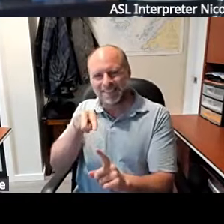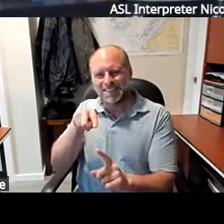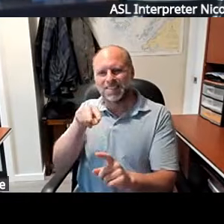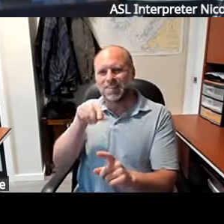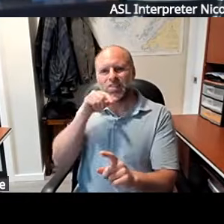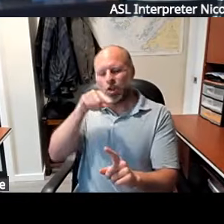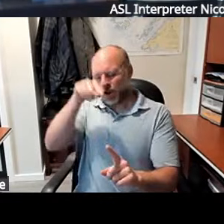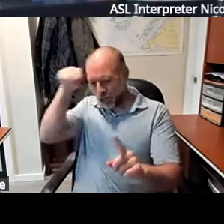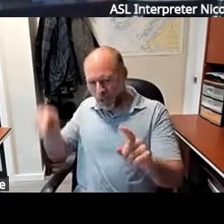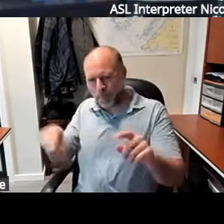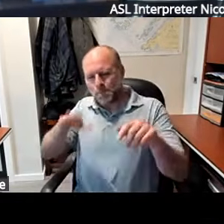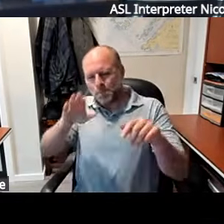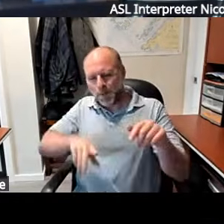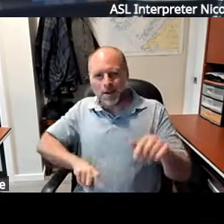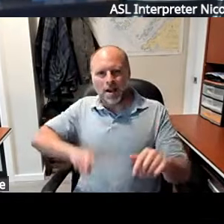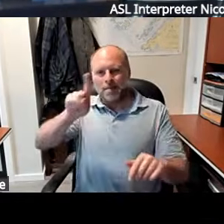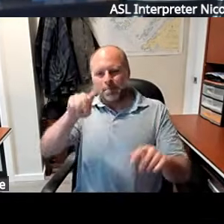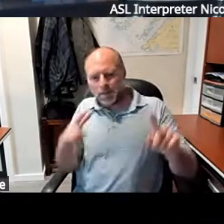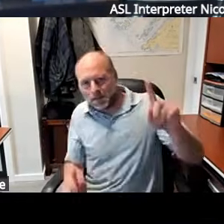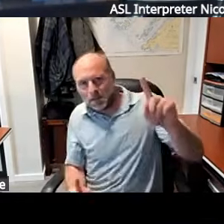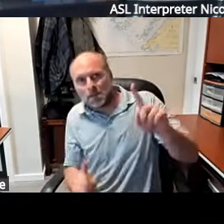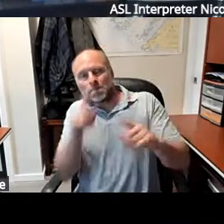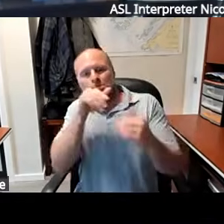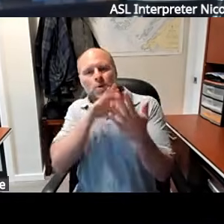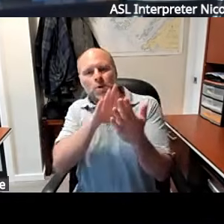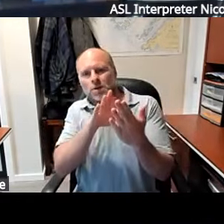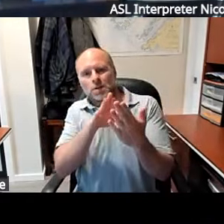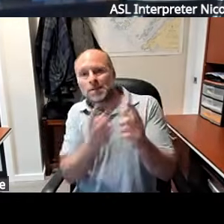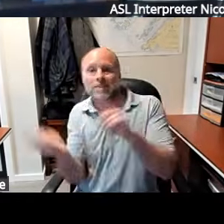But I really just want the school board